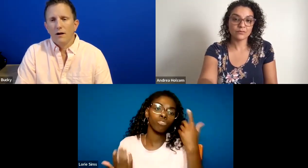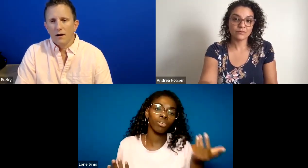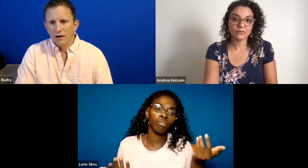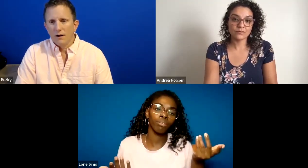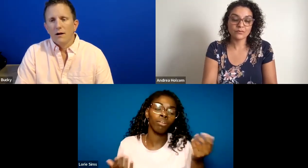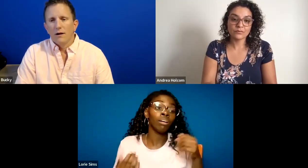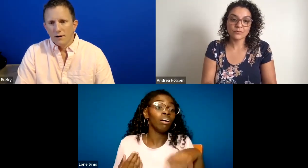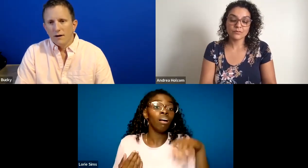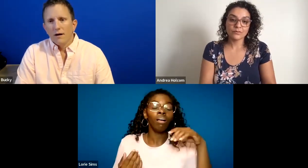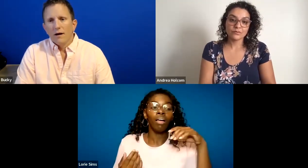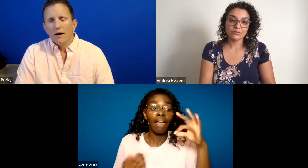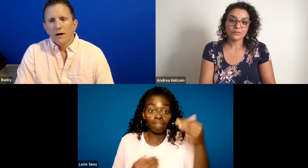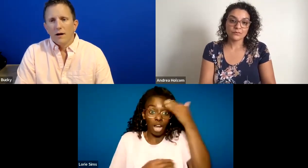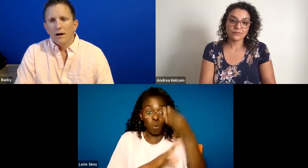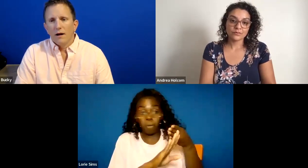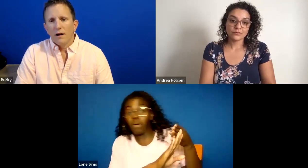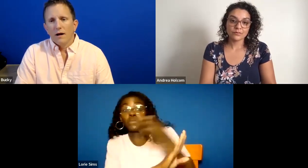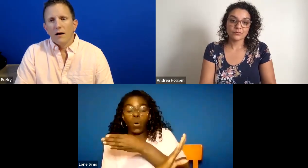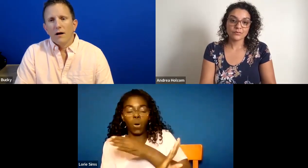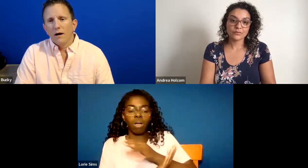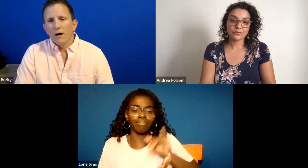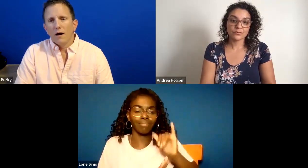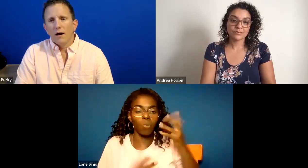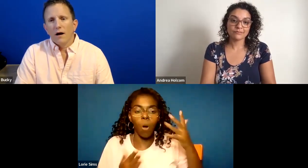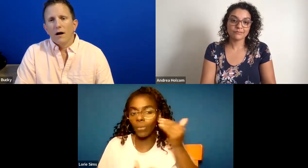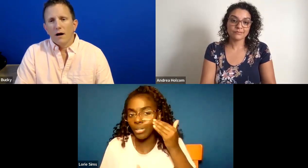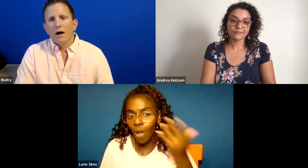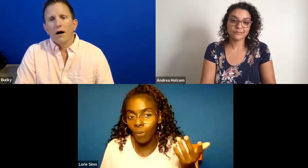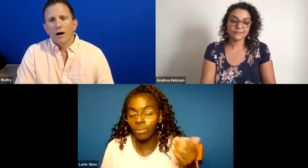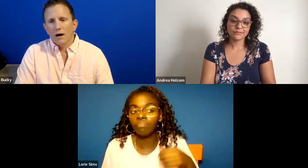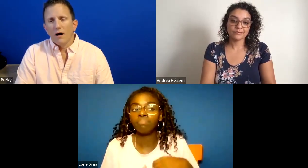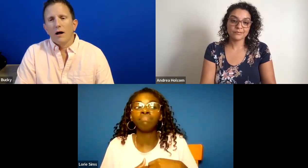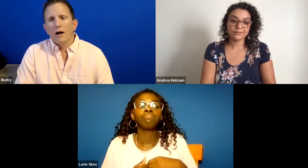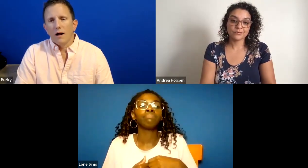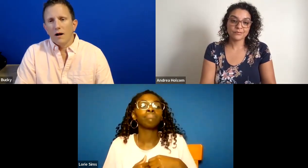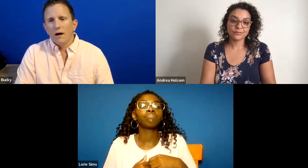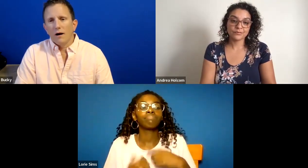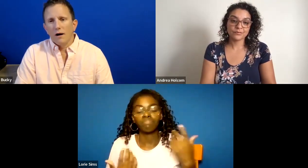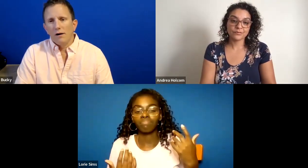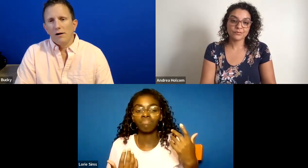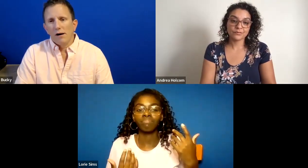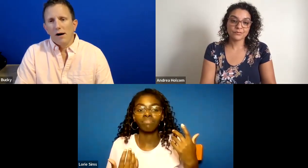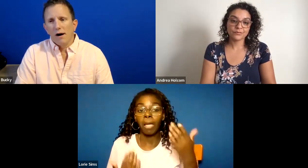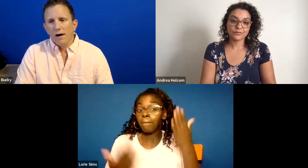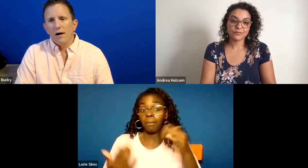that, oh, this is an assignment where people are being educated. Had I known this prior,